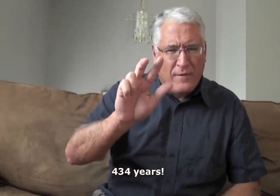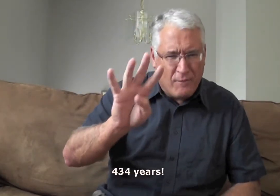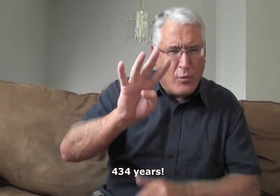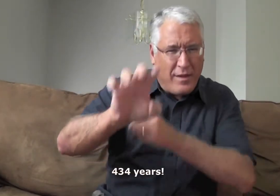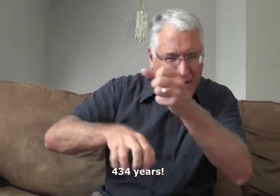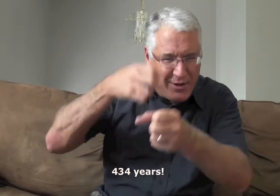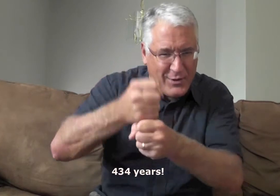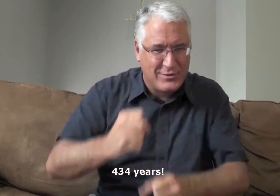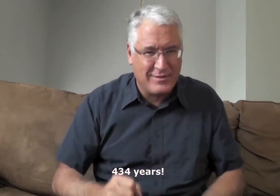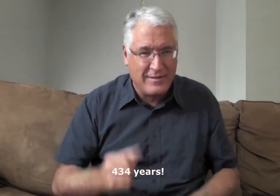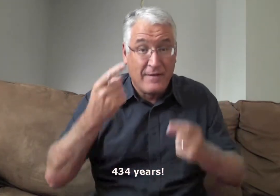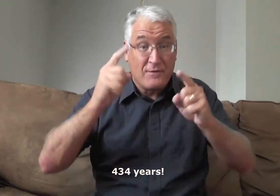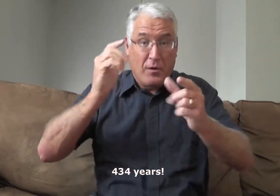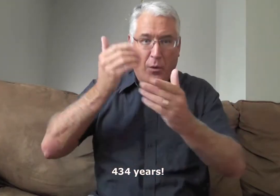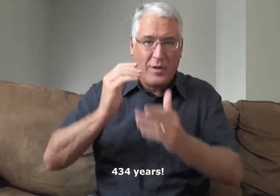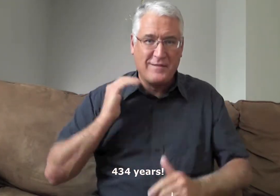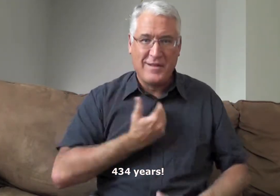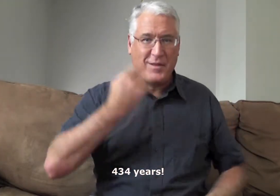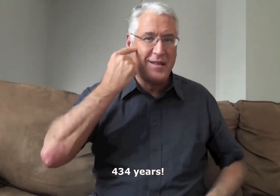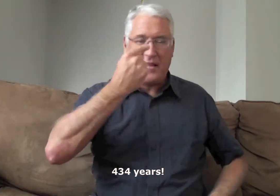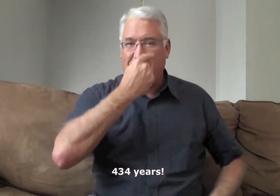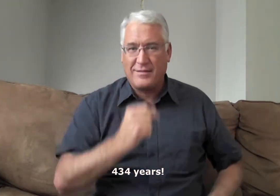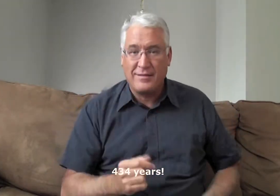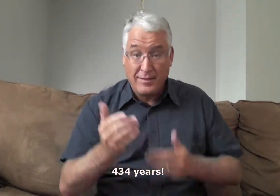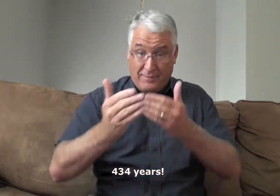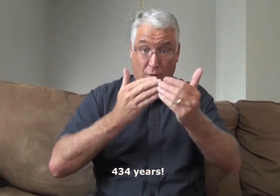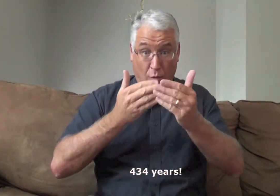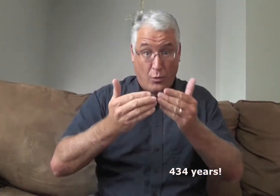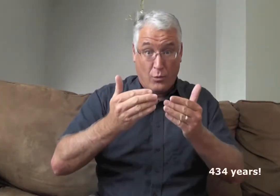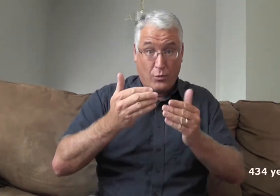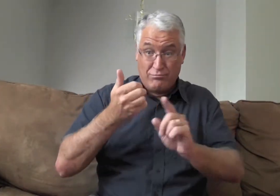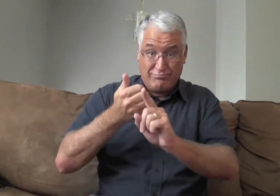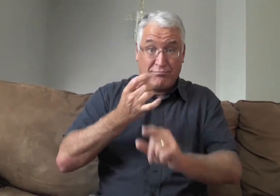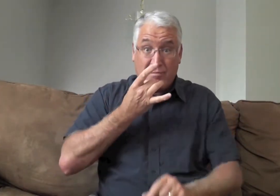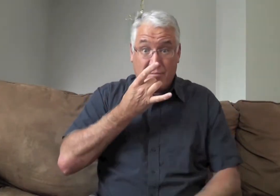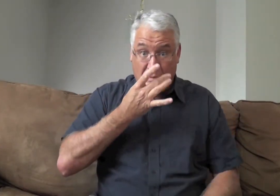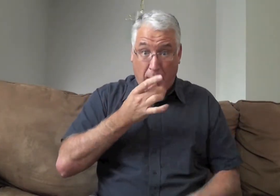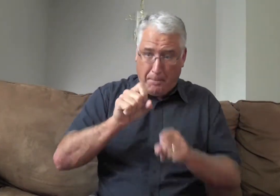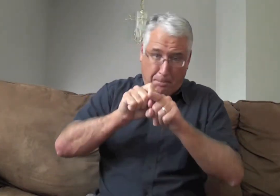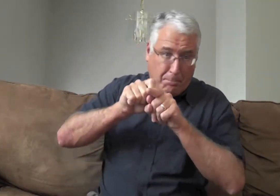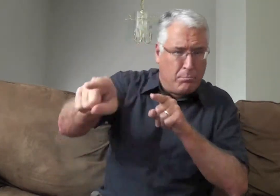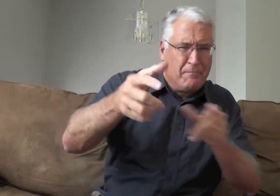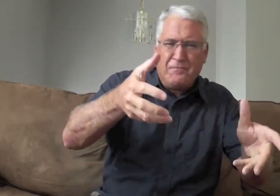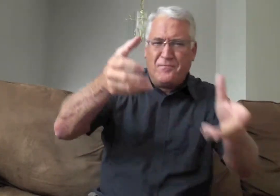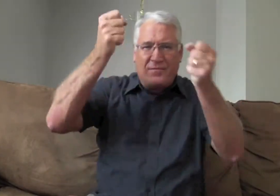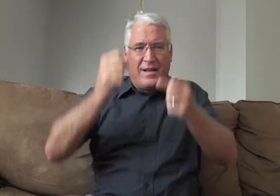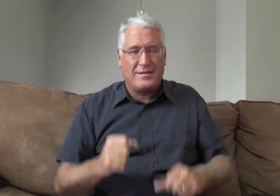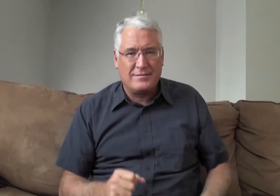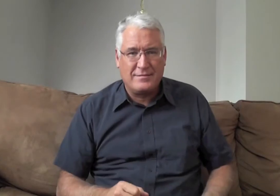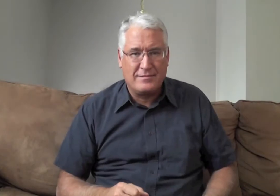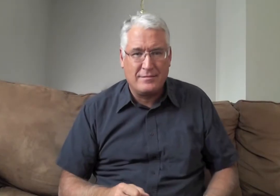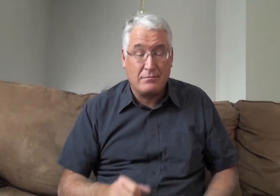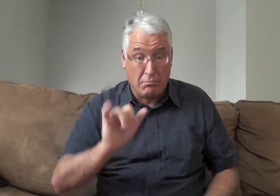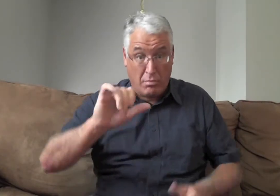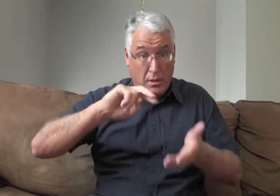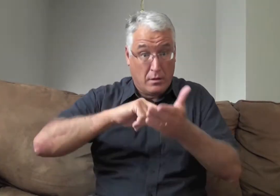so fast. It takes it 434 years to arrive to our eyes. Wow, light travels so very